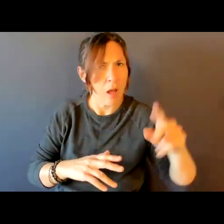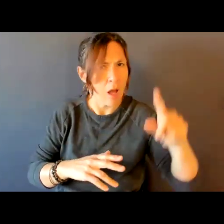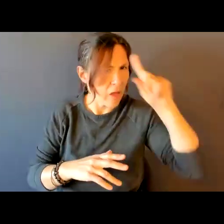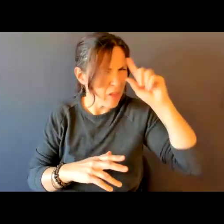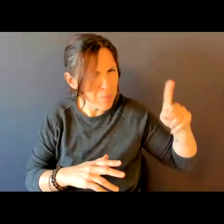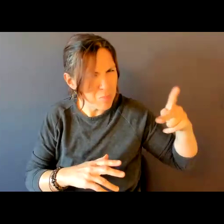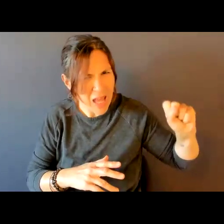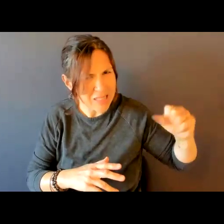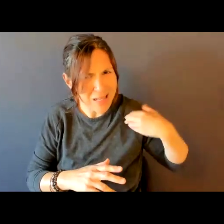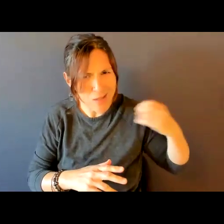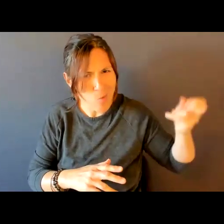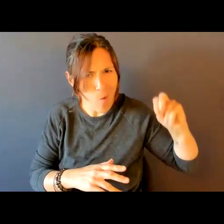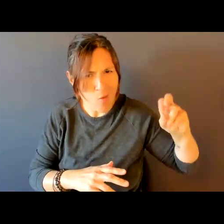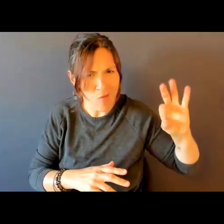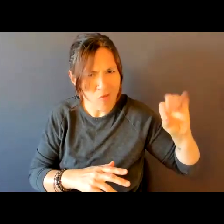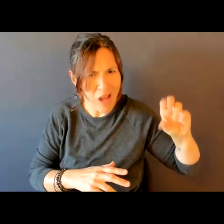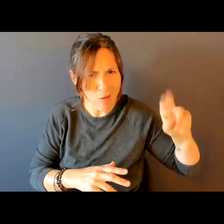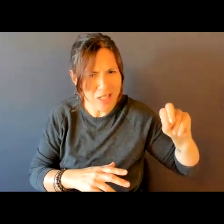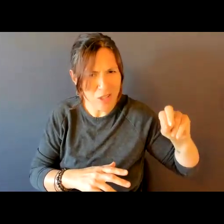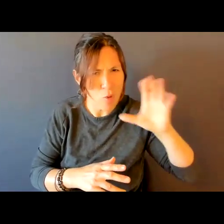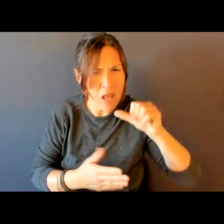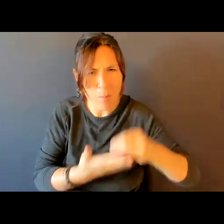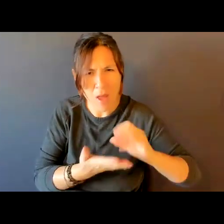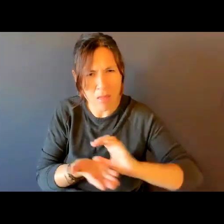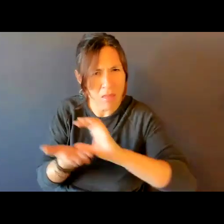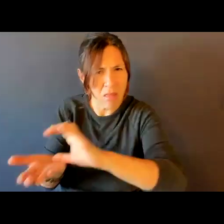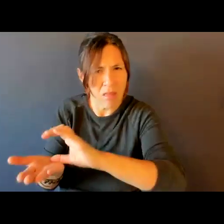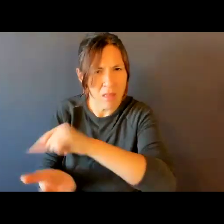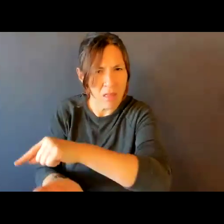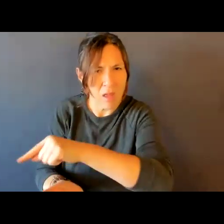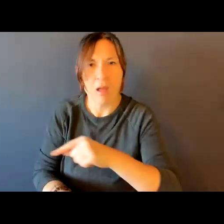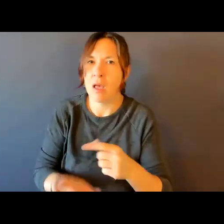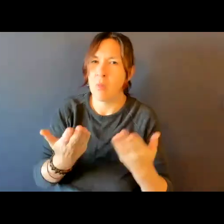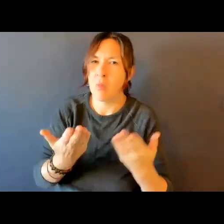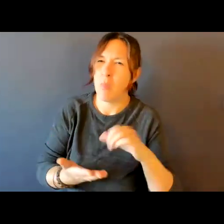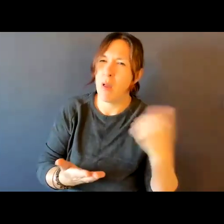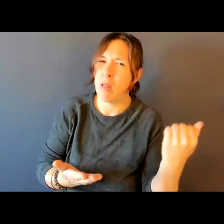typically gone into that? It may have in other cases. I think